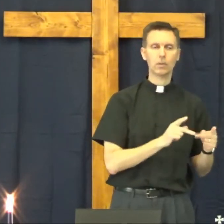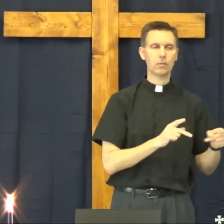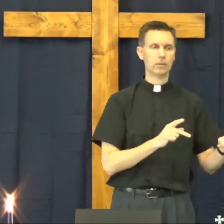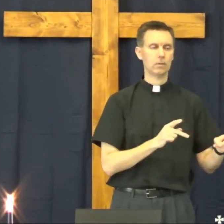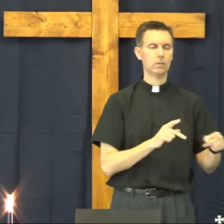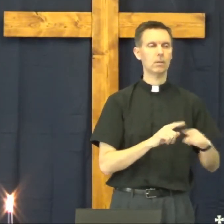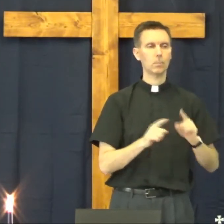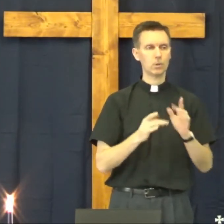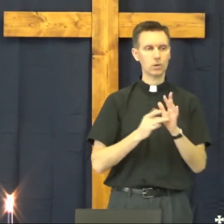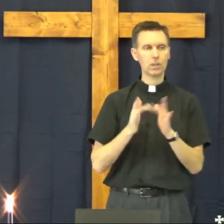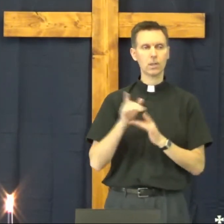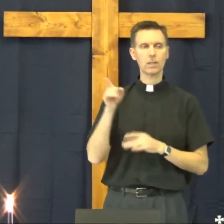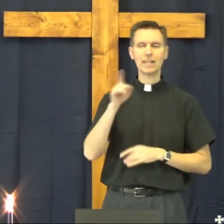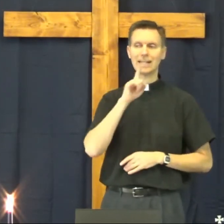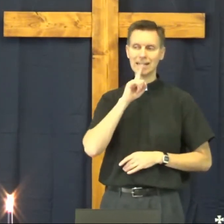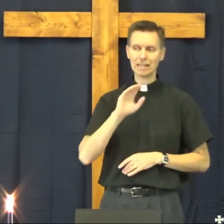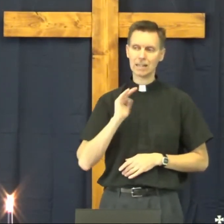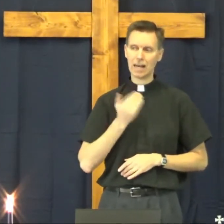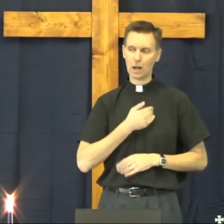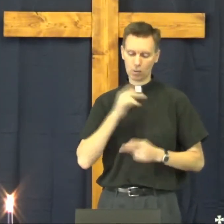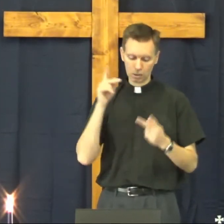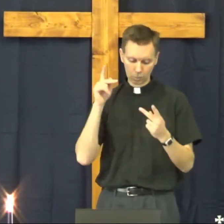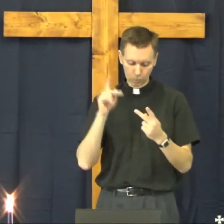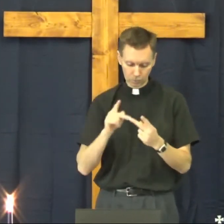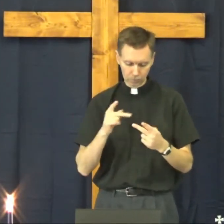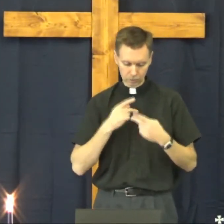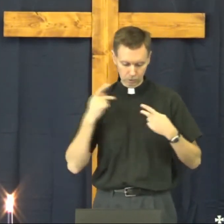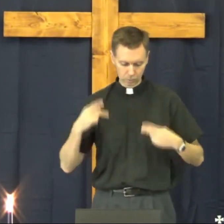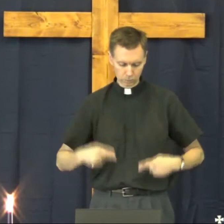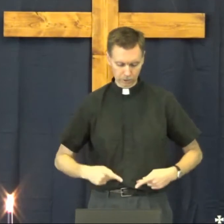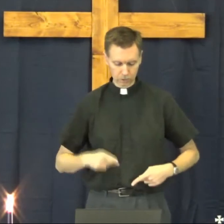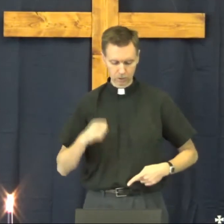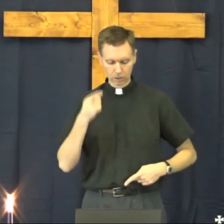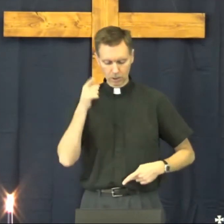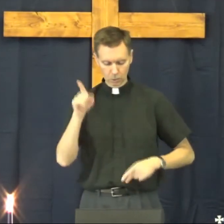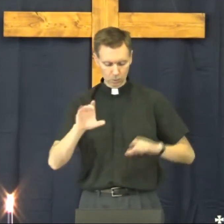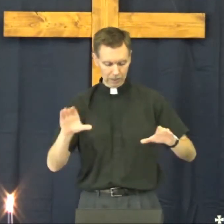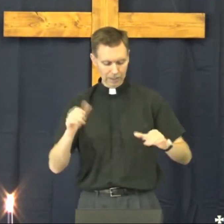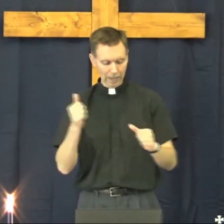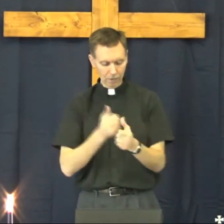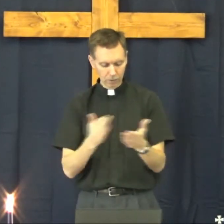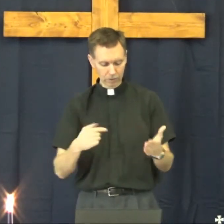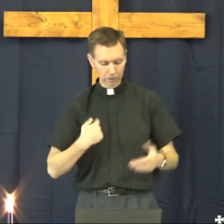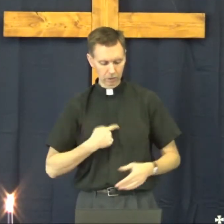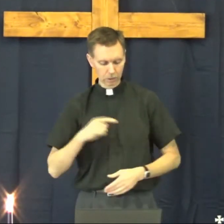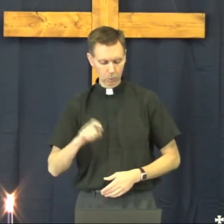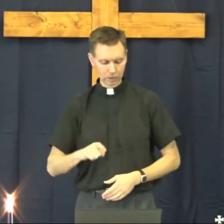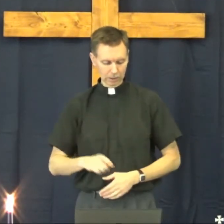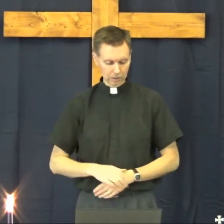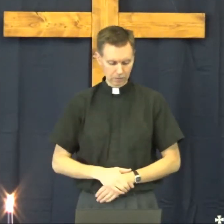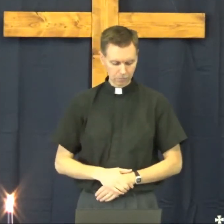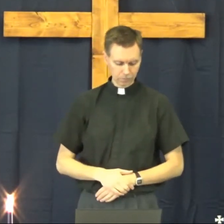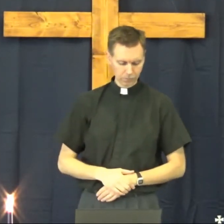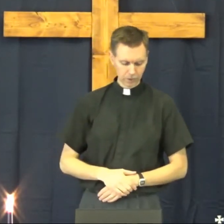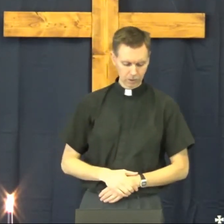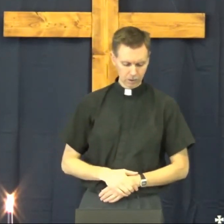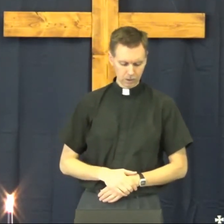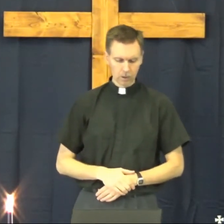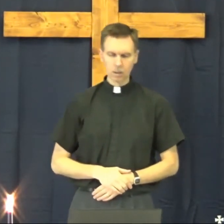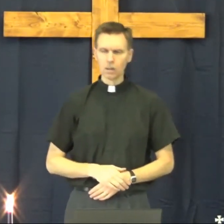perfect. But Jesus is our perfect priest, who did everything that we need.